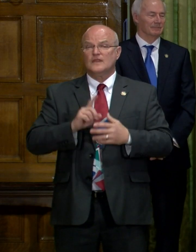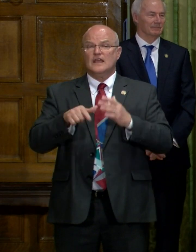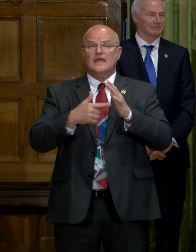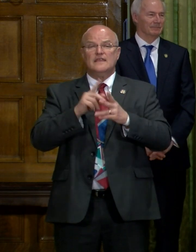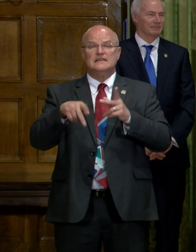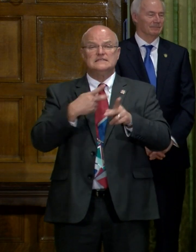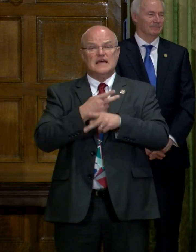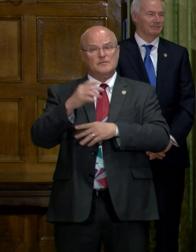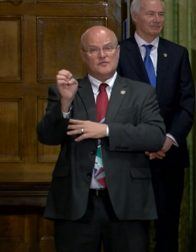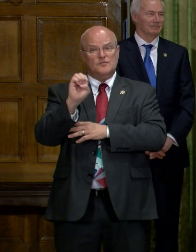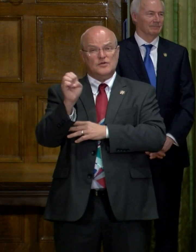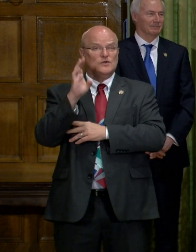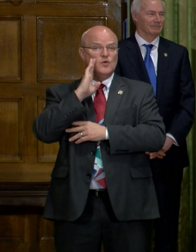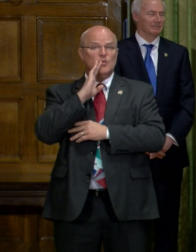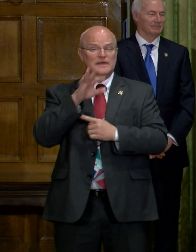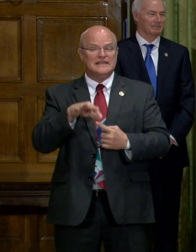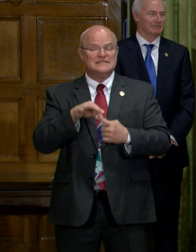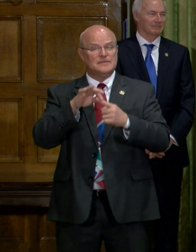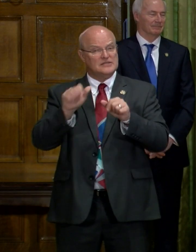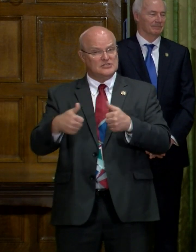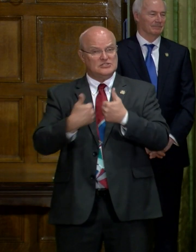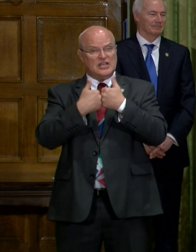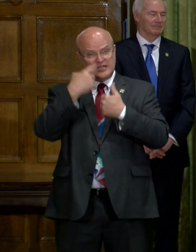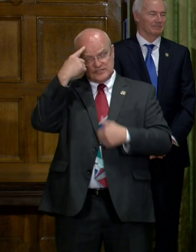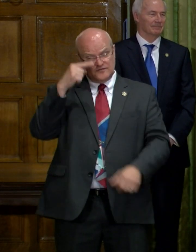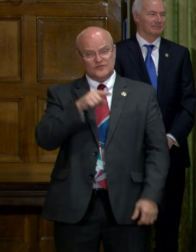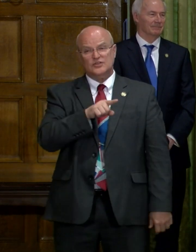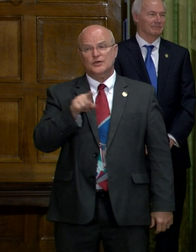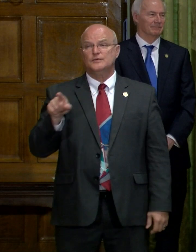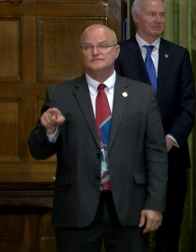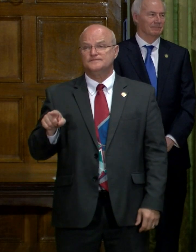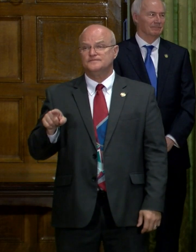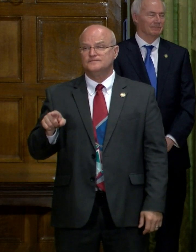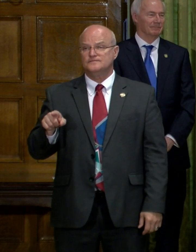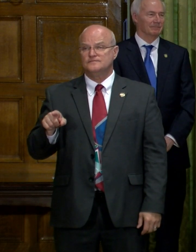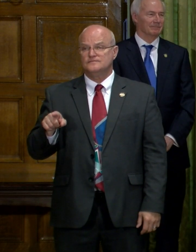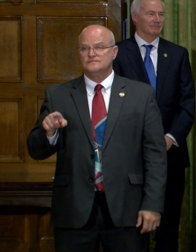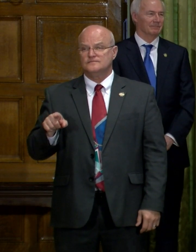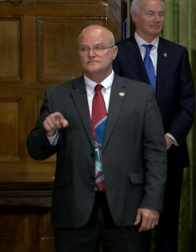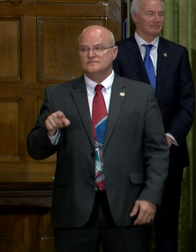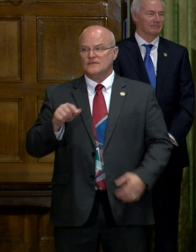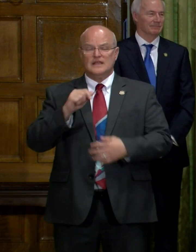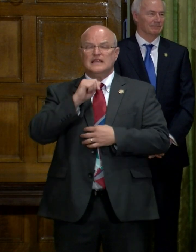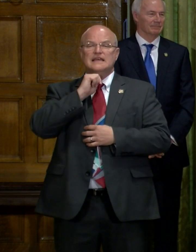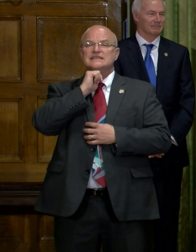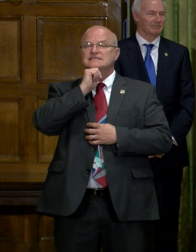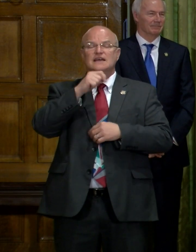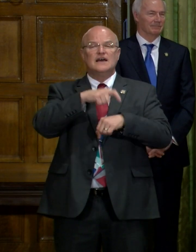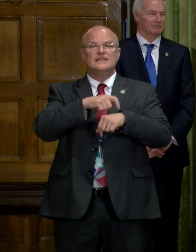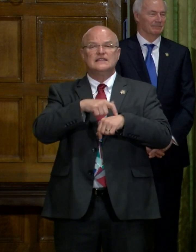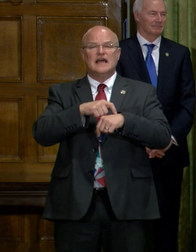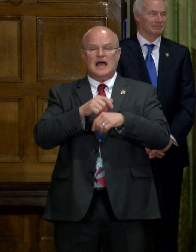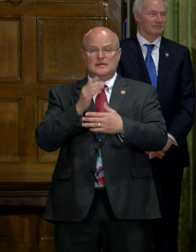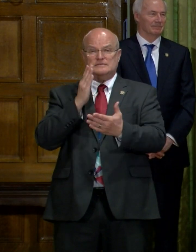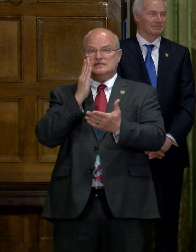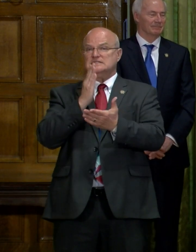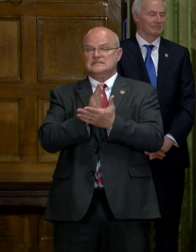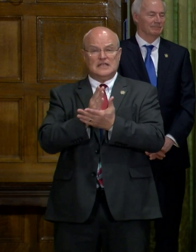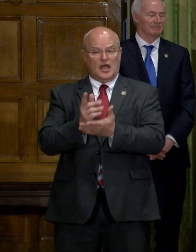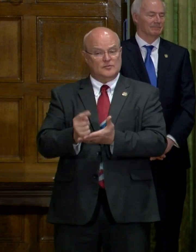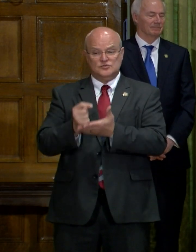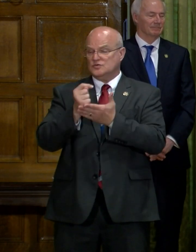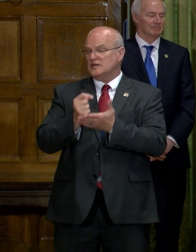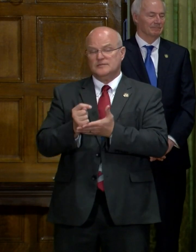This type of emergency will be especially challenging for you. It is not the time to stop your